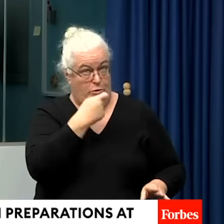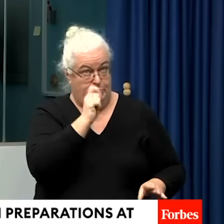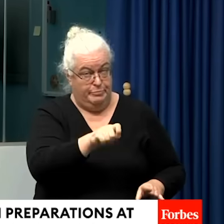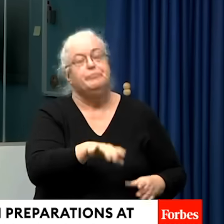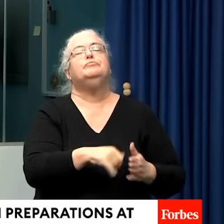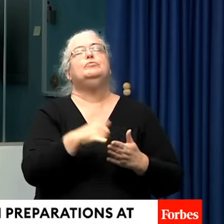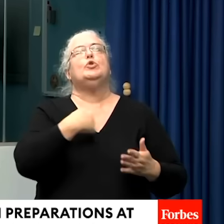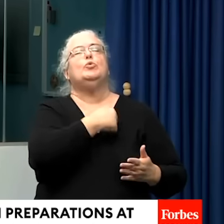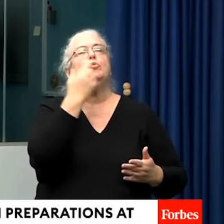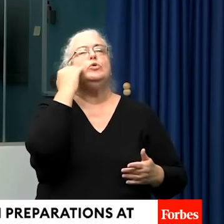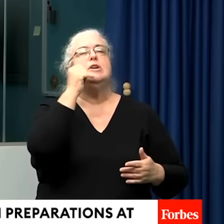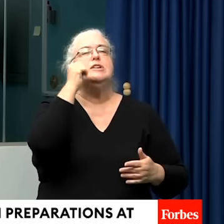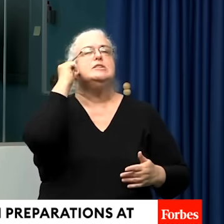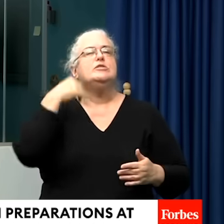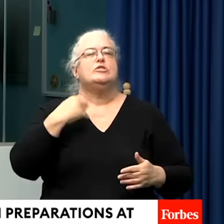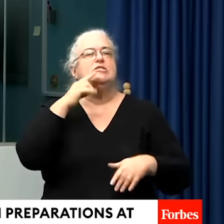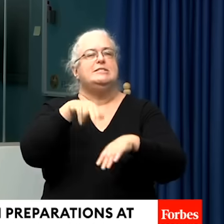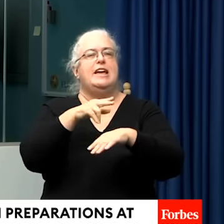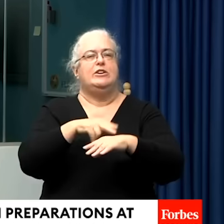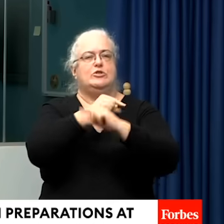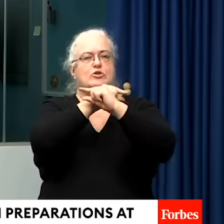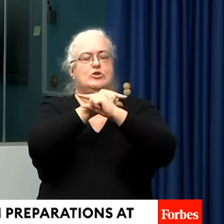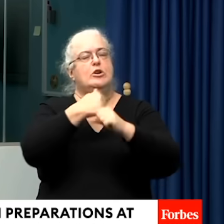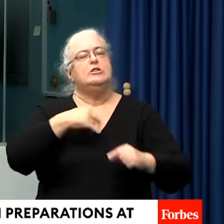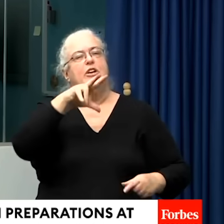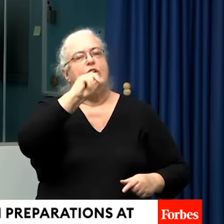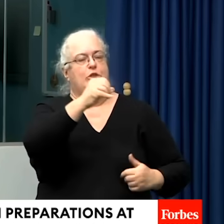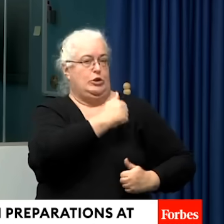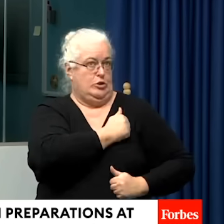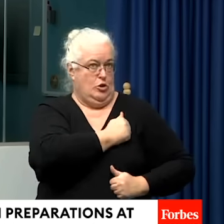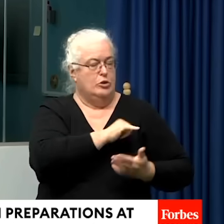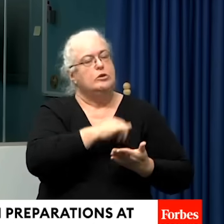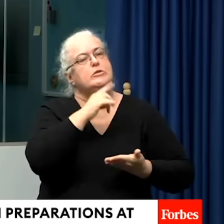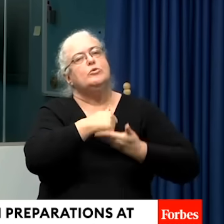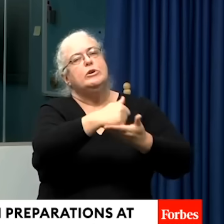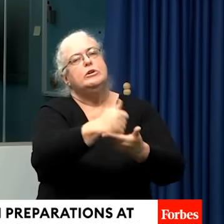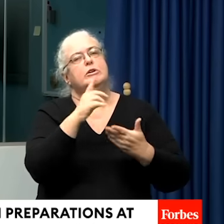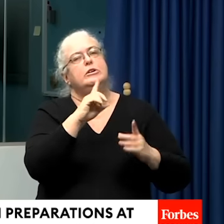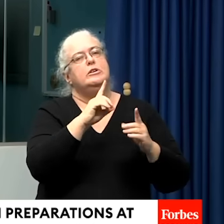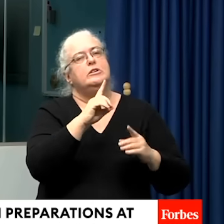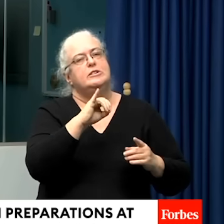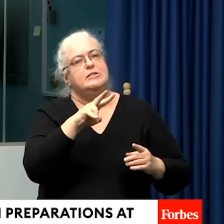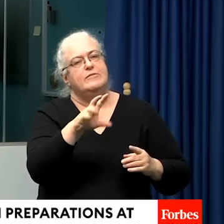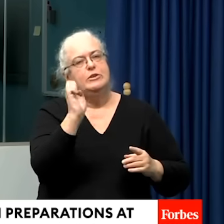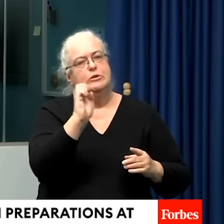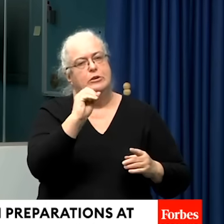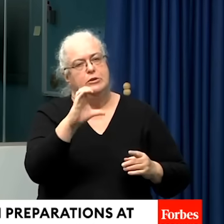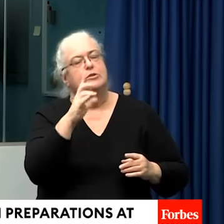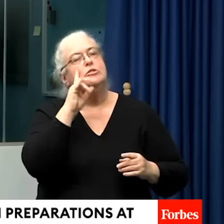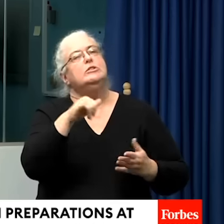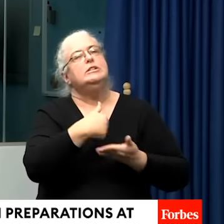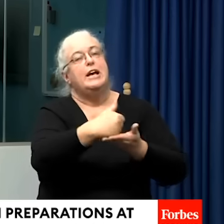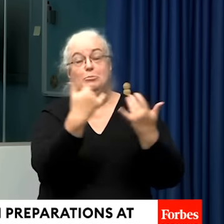Yesterday, I activated the Florida State Guard, which has more than 30 soldiers who will assist the Division of Emergency Management with damage assessments